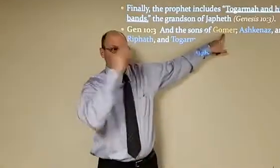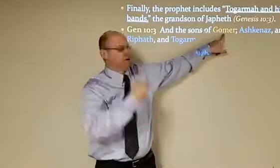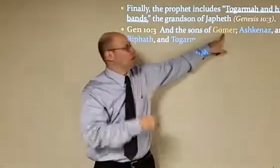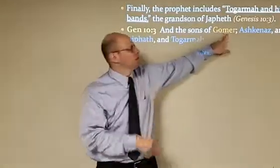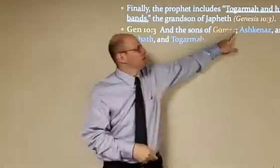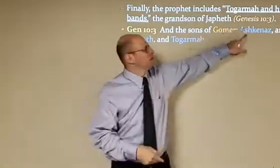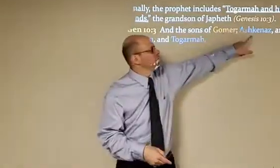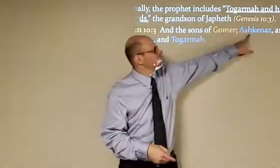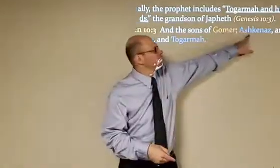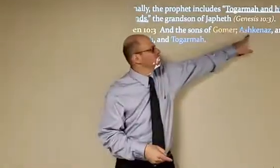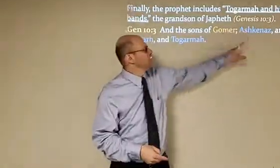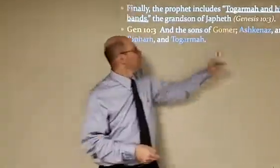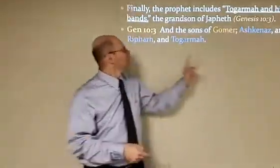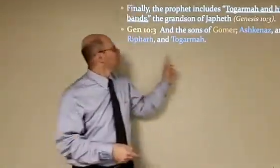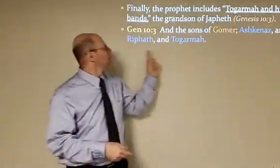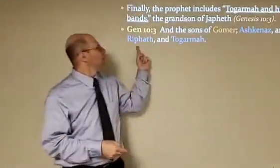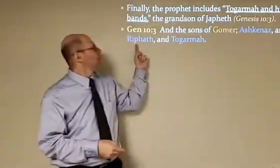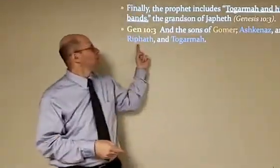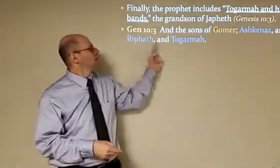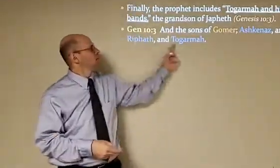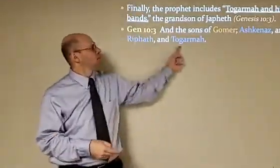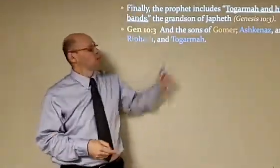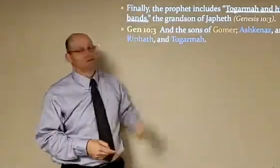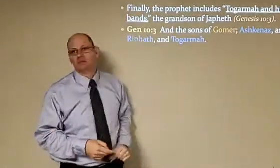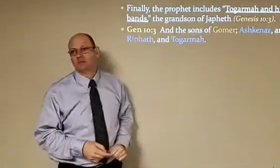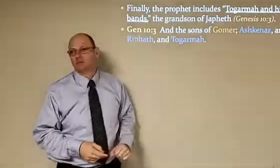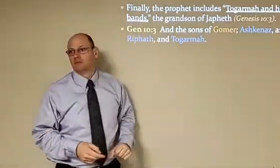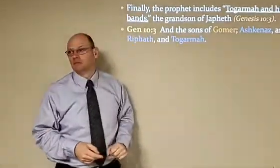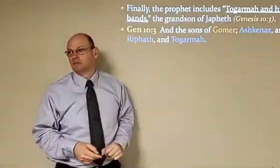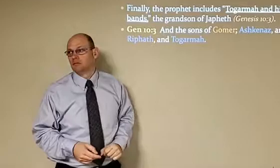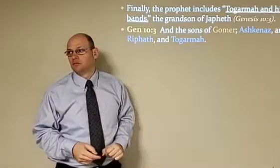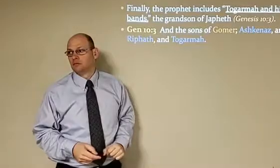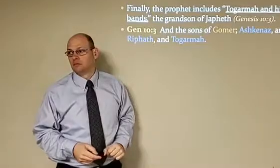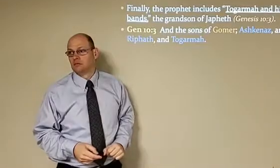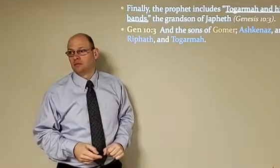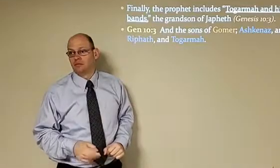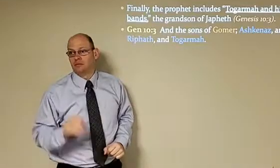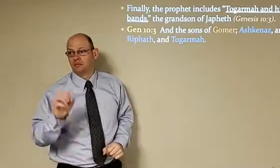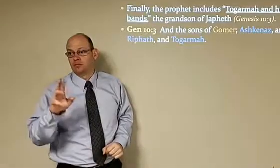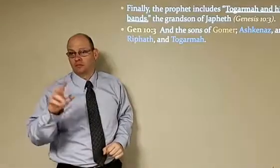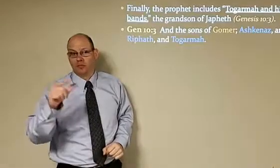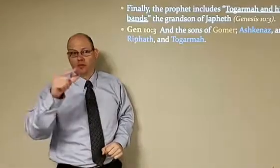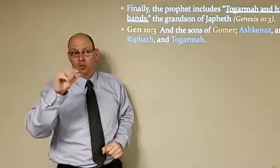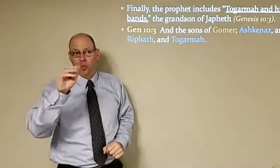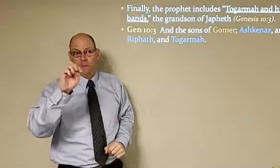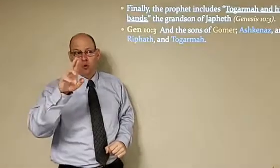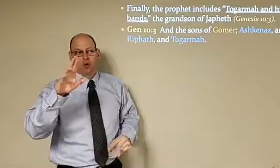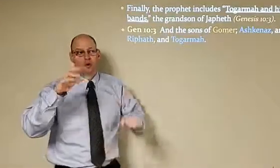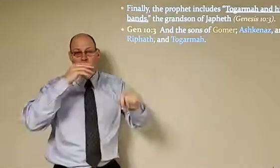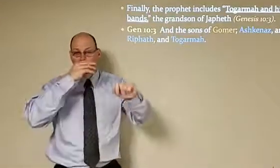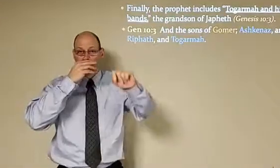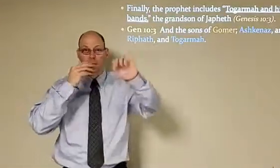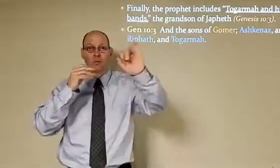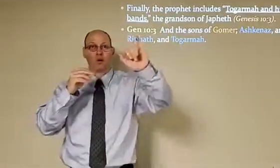This is grandson. Okay. Ashkenaz and Riphath. Excuse me. Riphath and